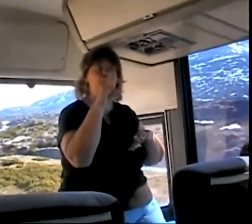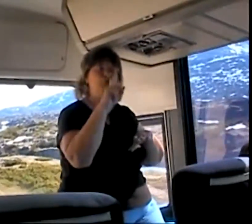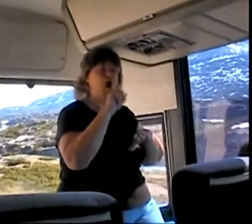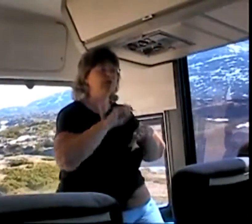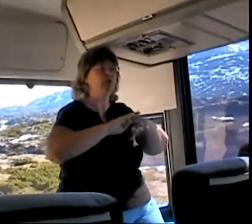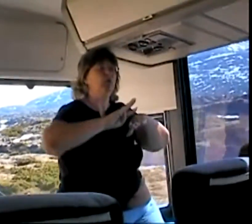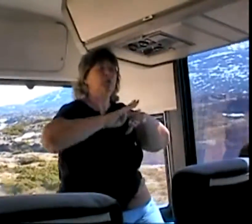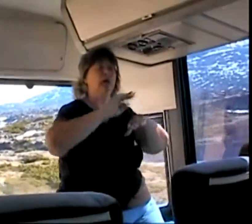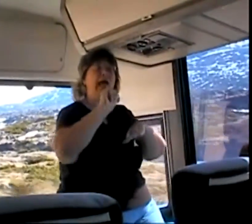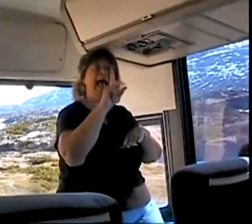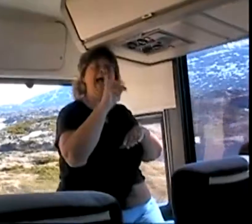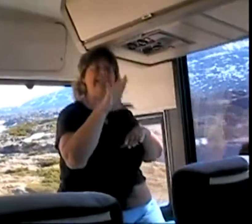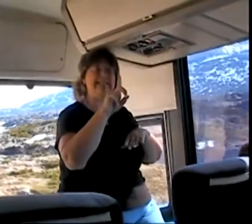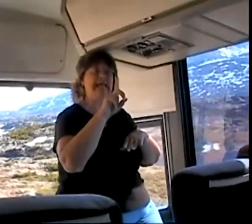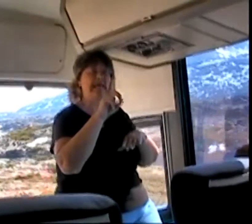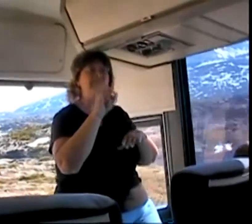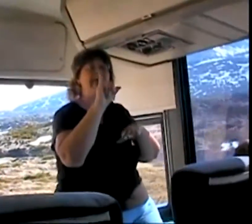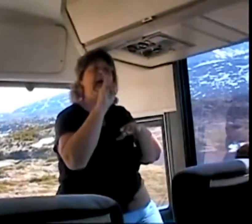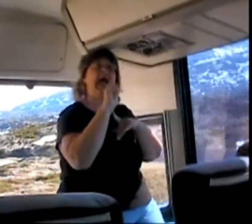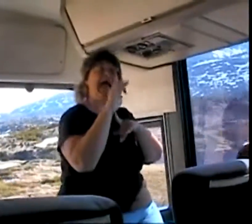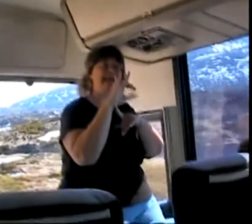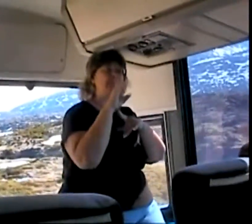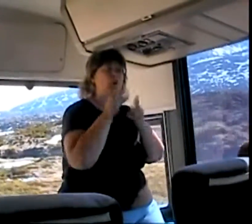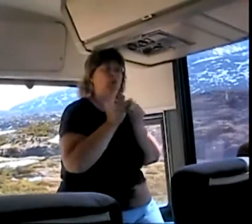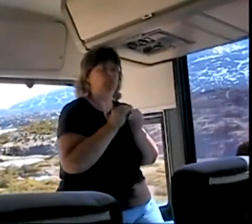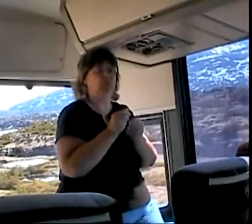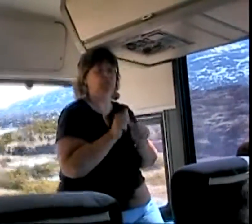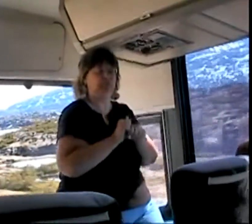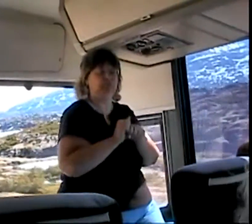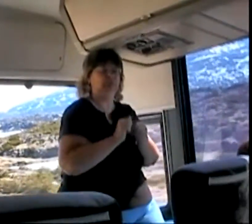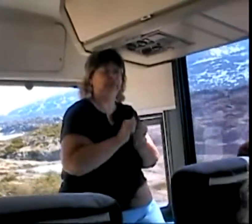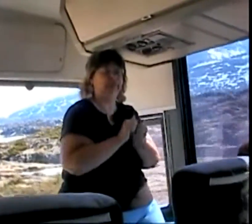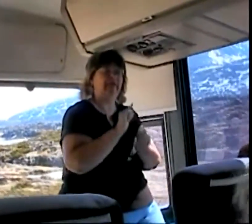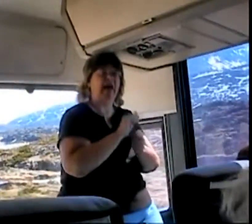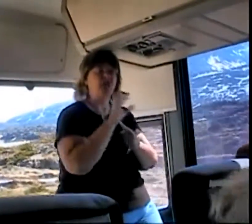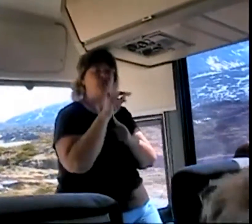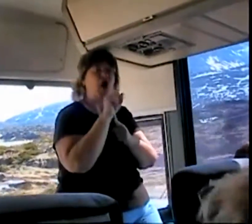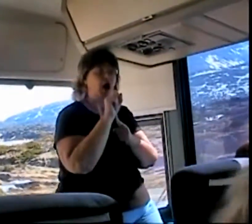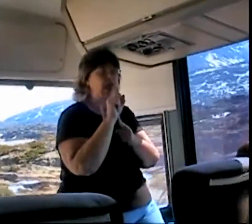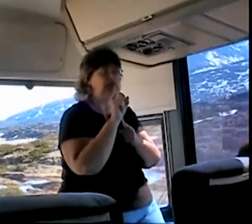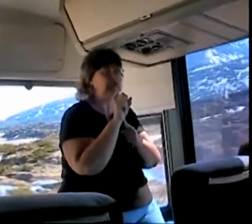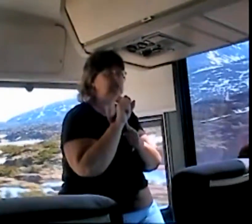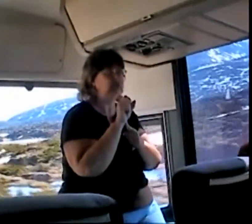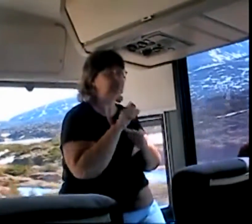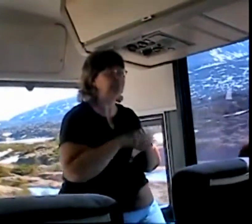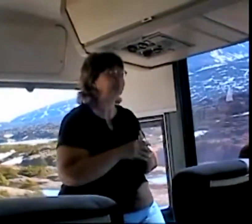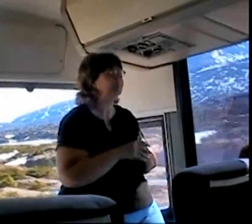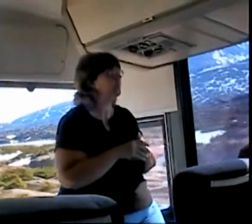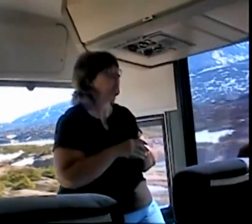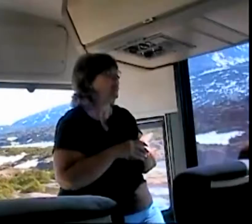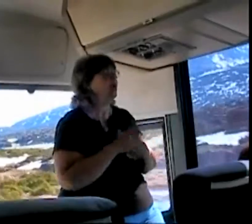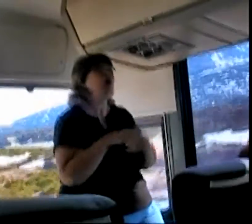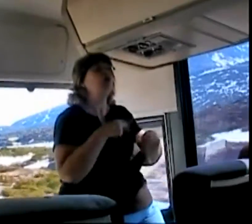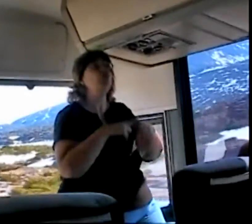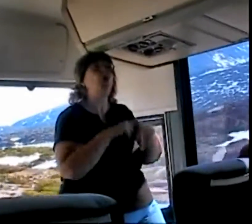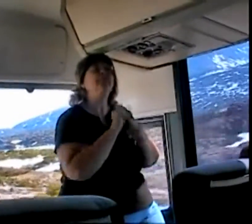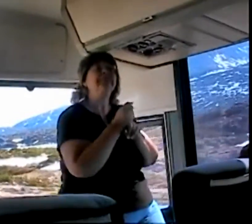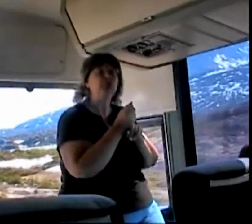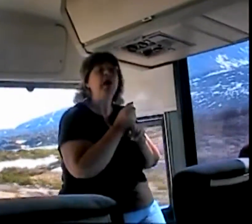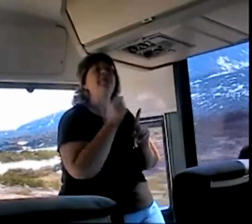acid that disintegrates the rocks. Now in a normal circumstance, then soil can gather,